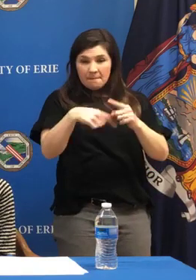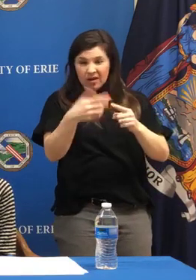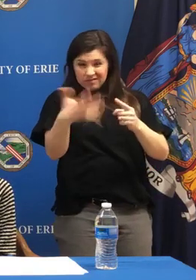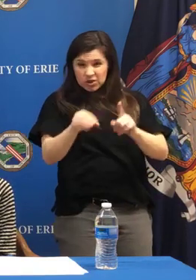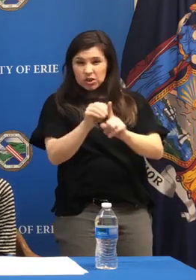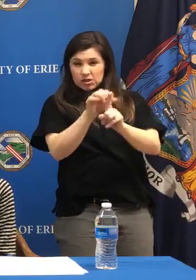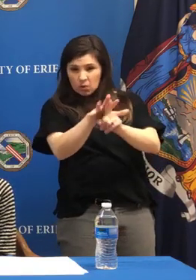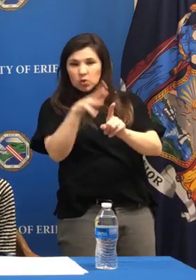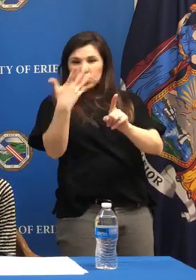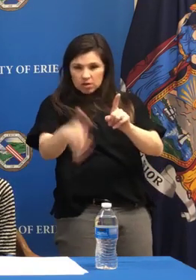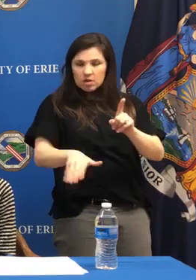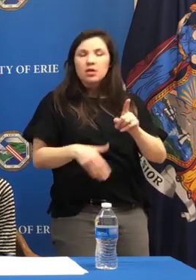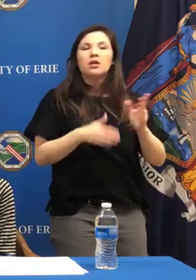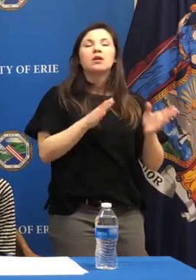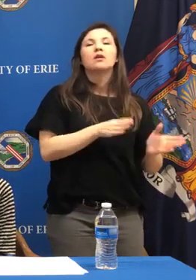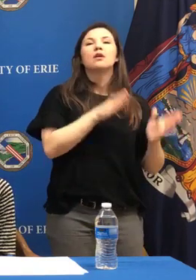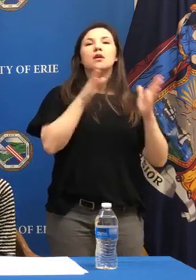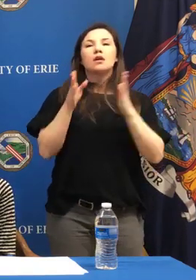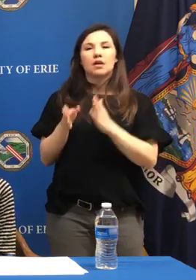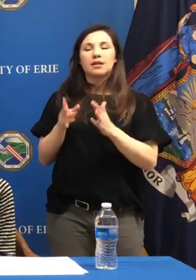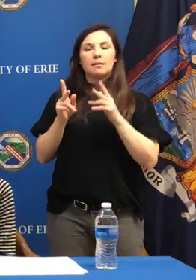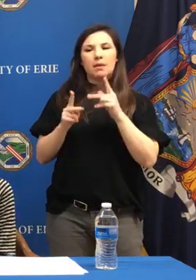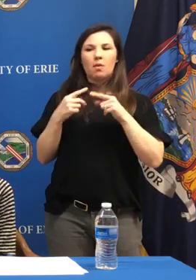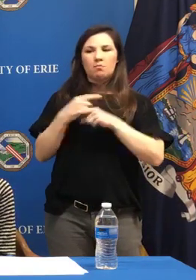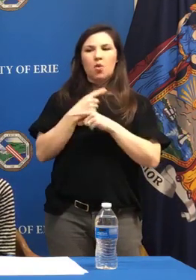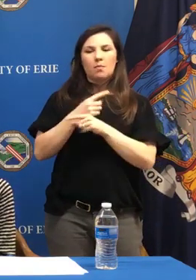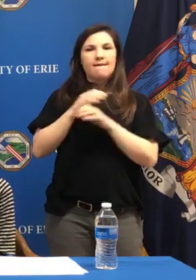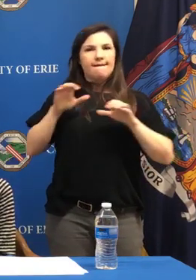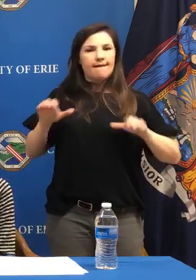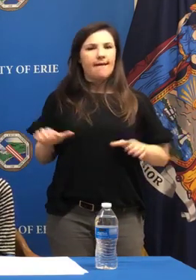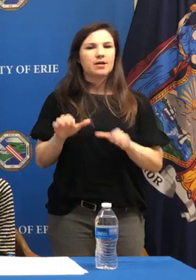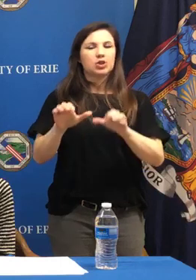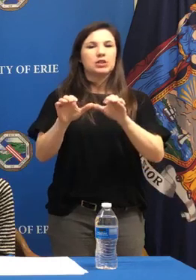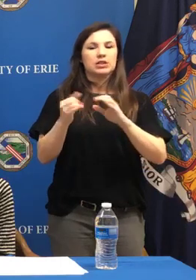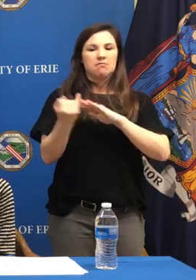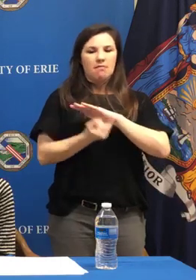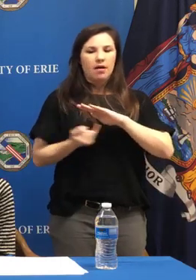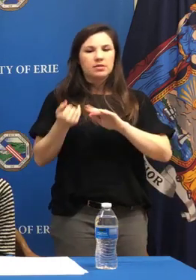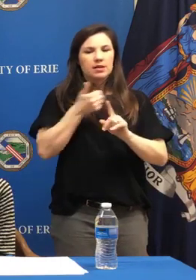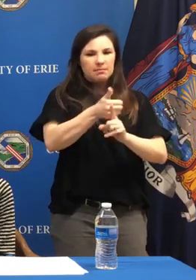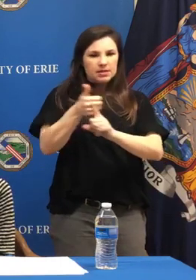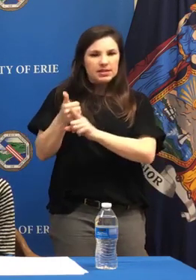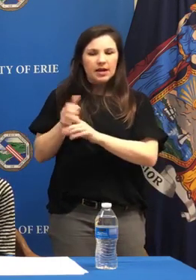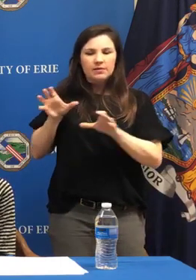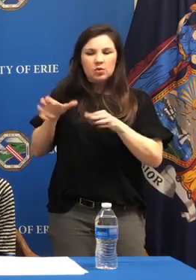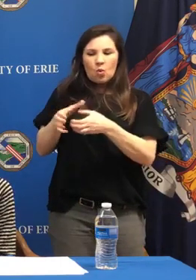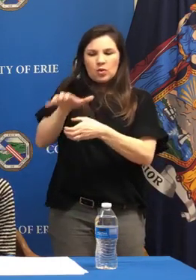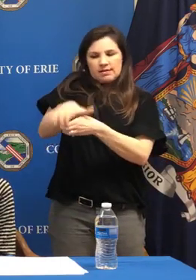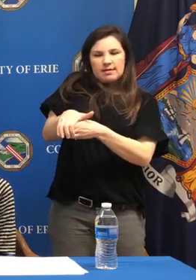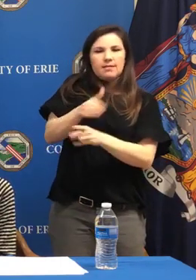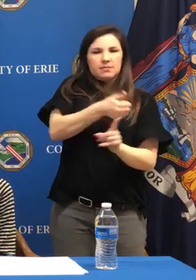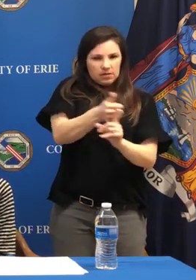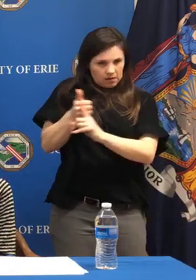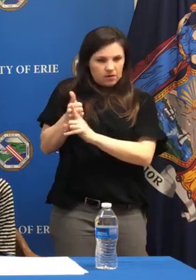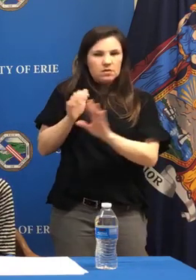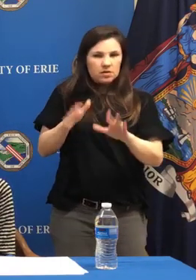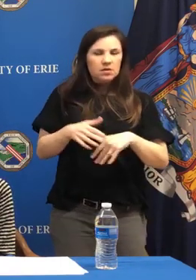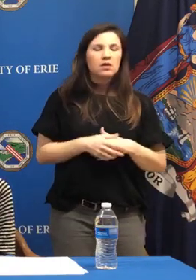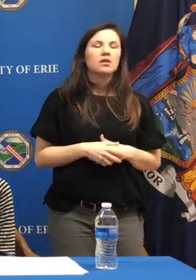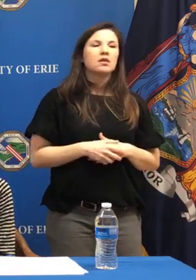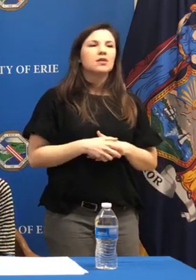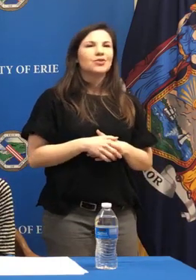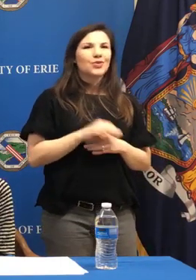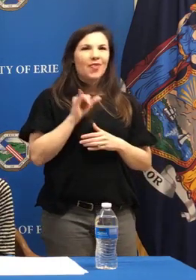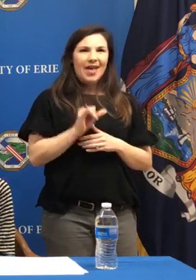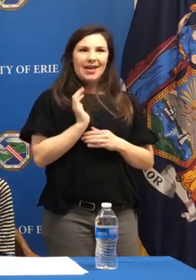exposure, and that people take the appropriate actions to be in isolation and quarantine. And that's where we're really focusing